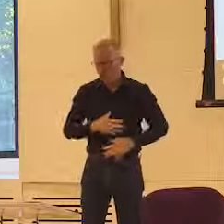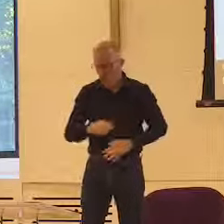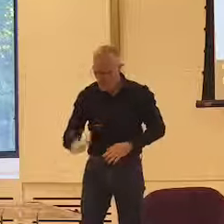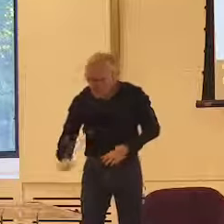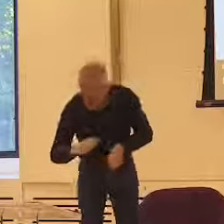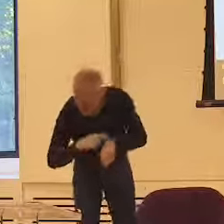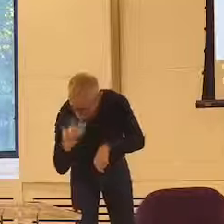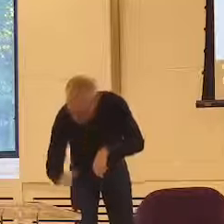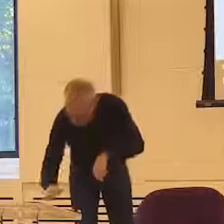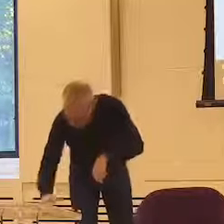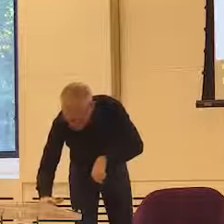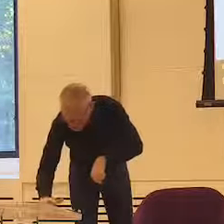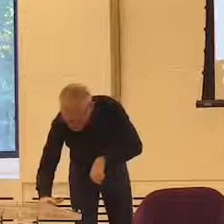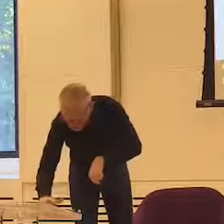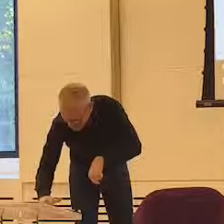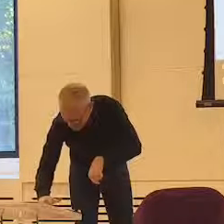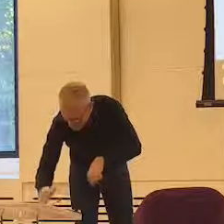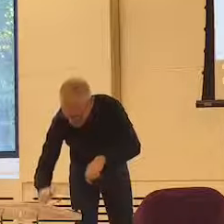Earlier this year,